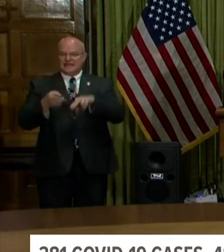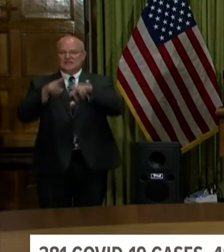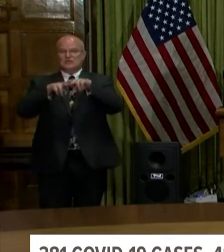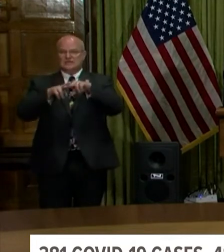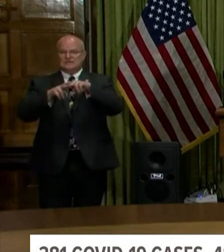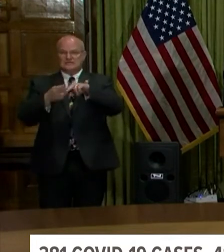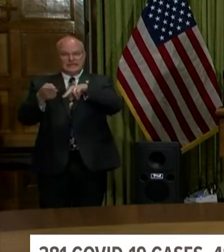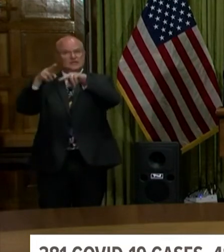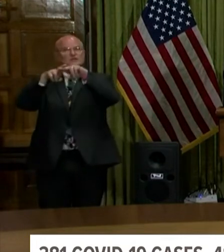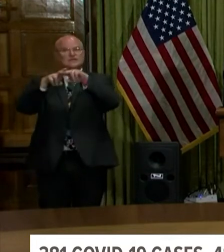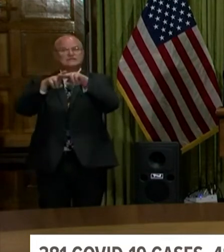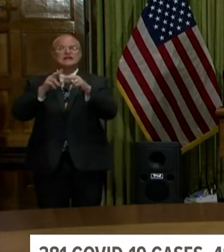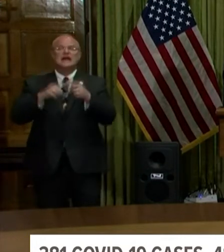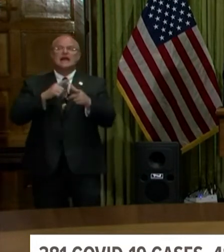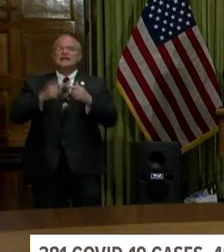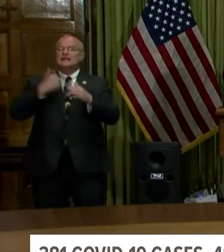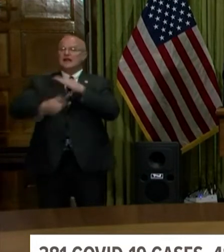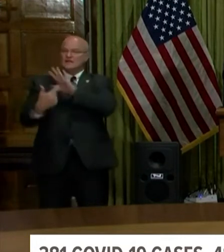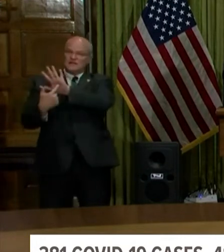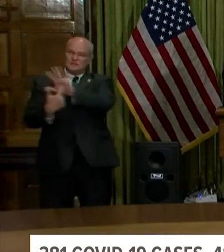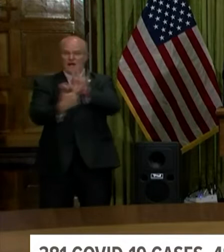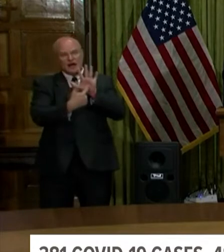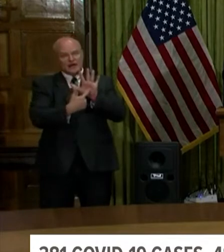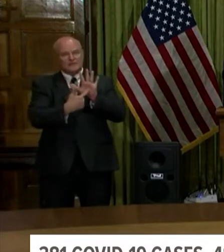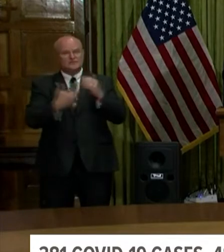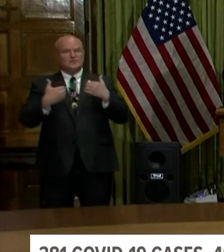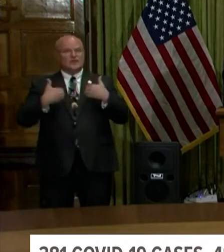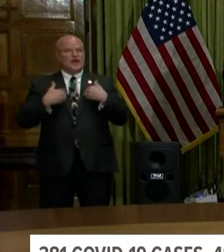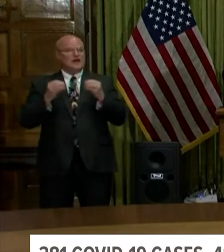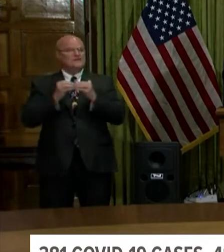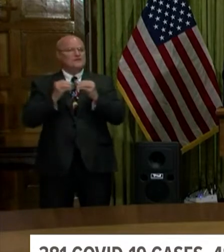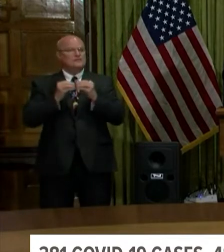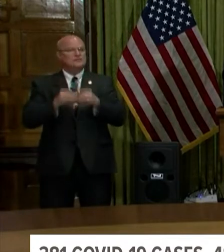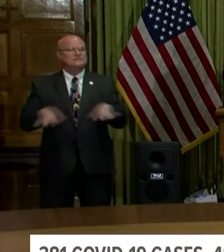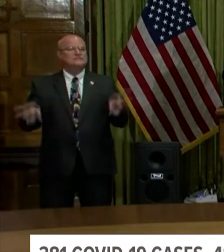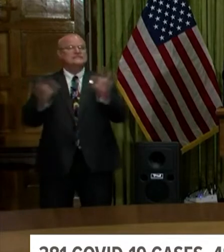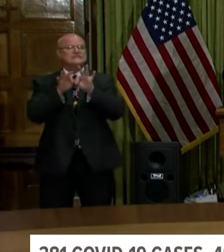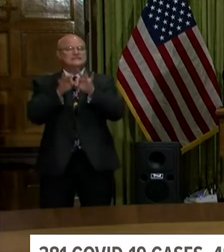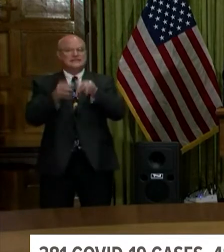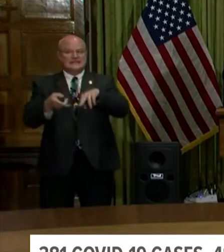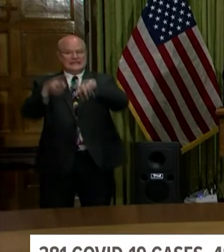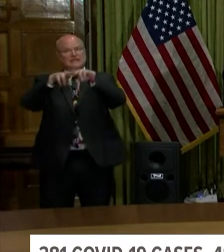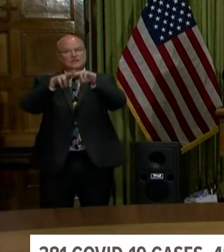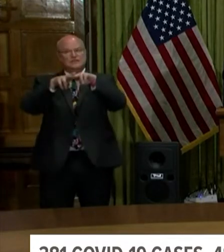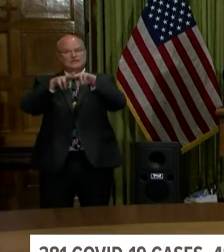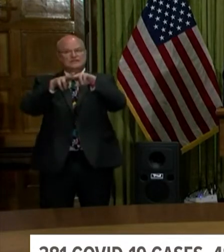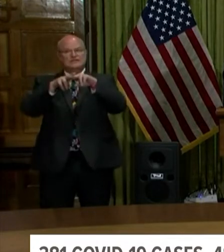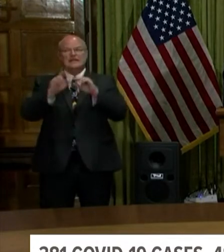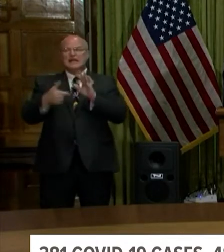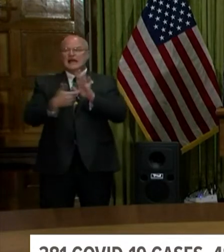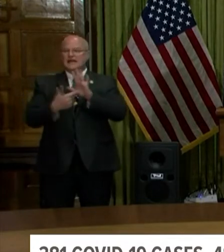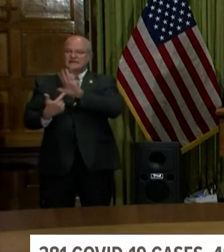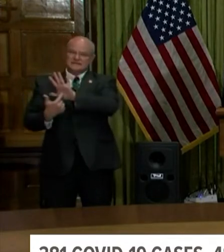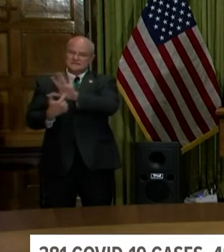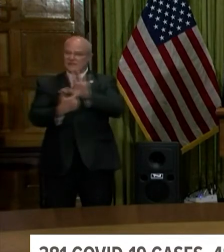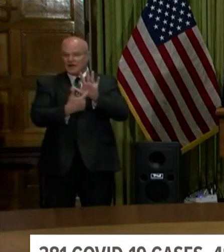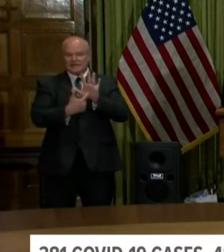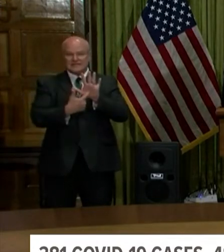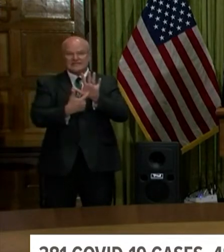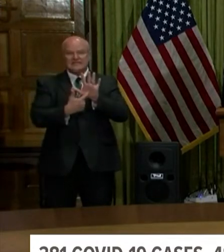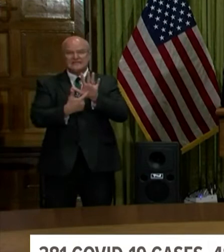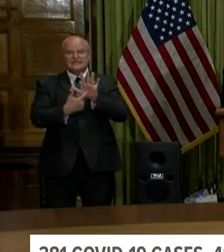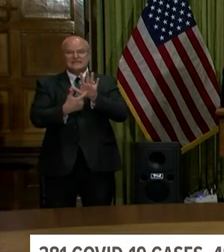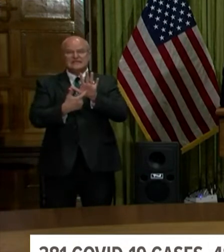increases, and then under the models, you have a more significant increase, and this modeling takes